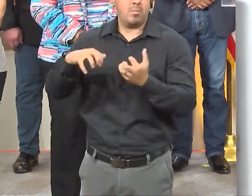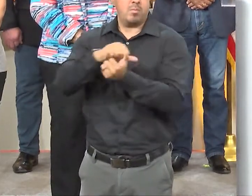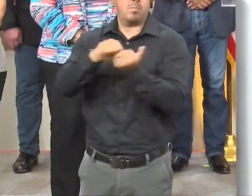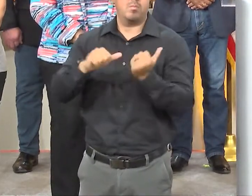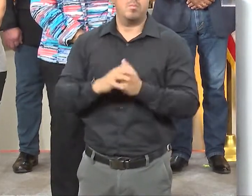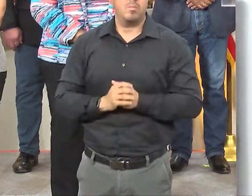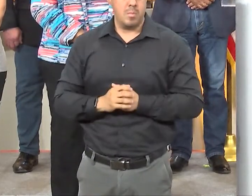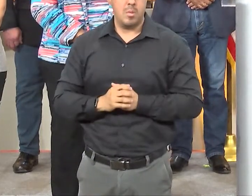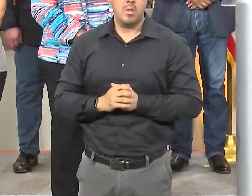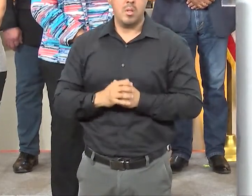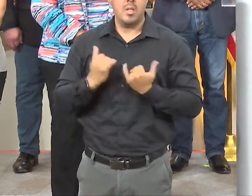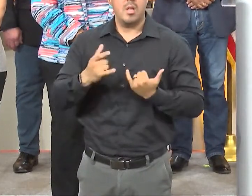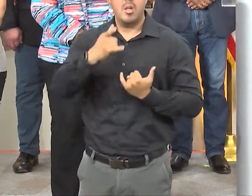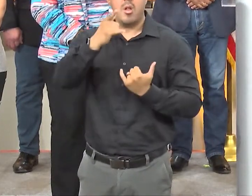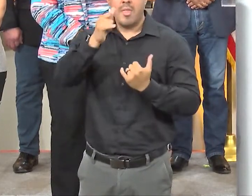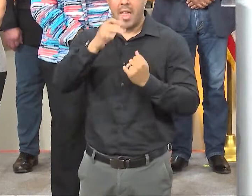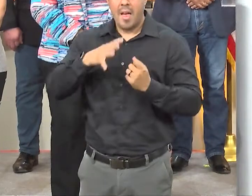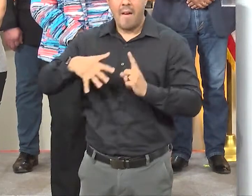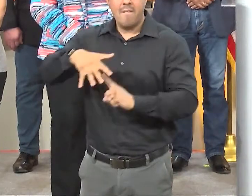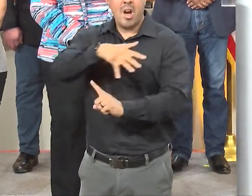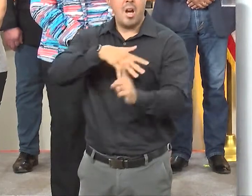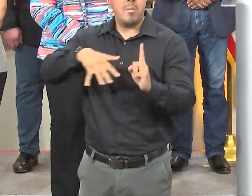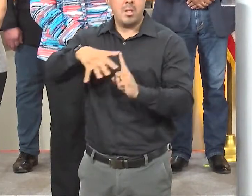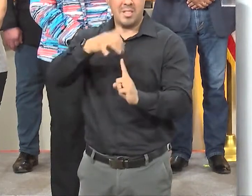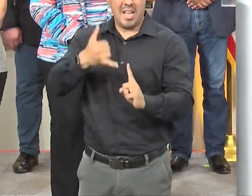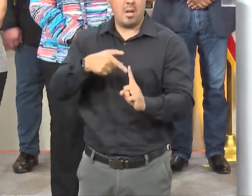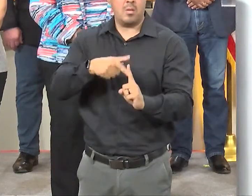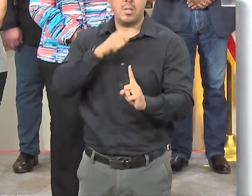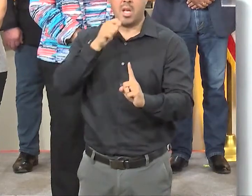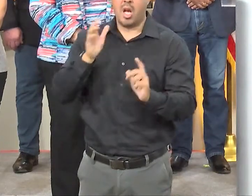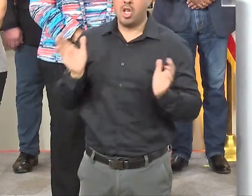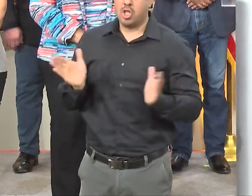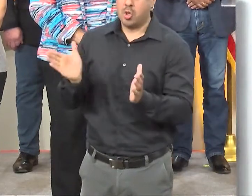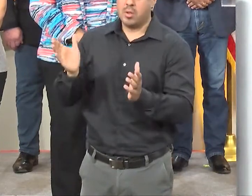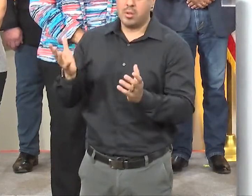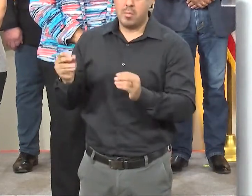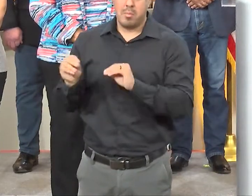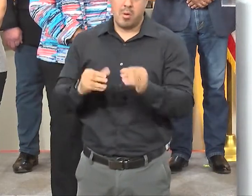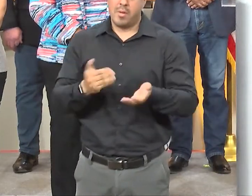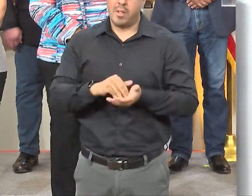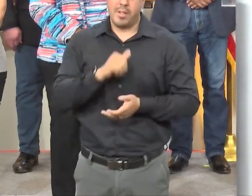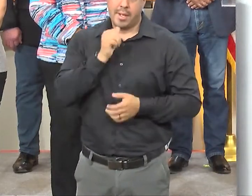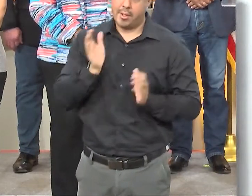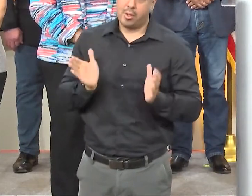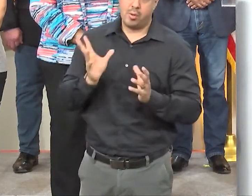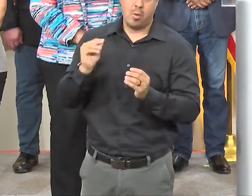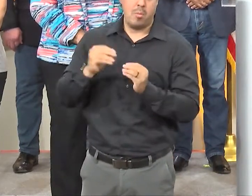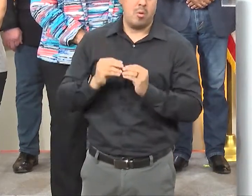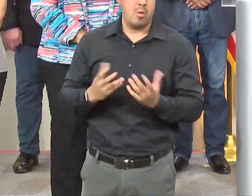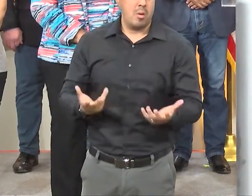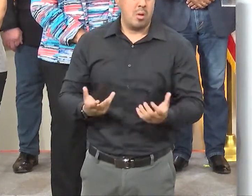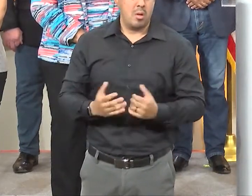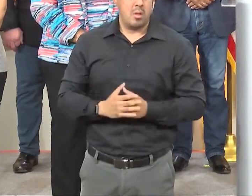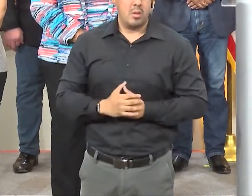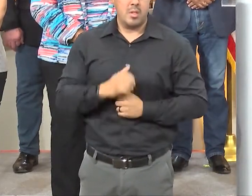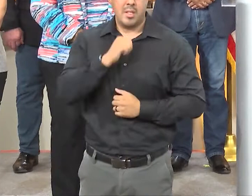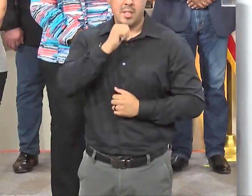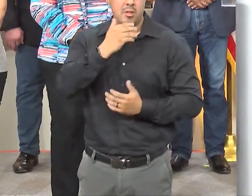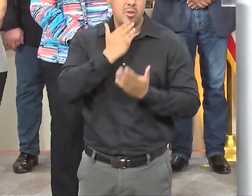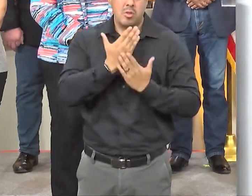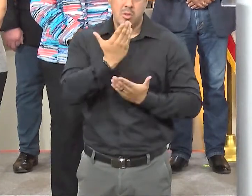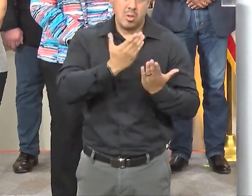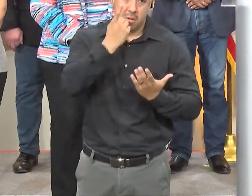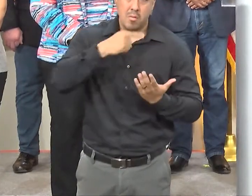an environment that does not encourage families to move into it again. Then you're doing a disservice to